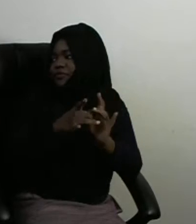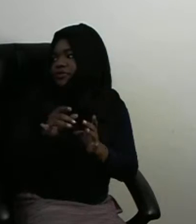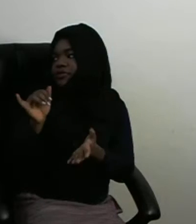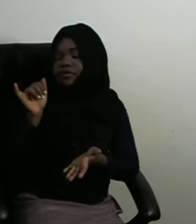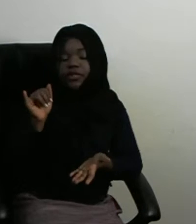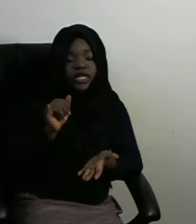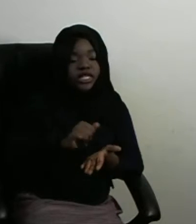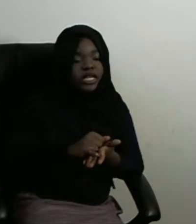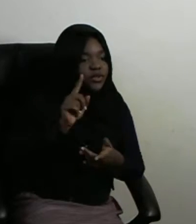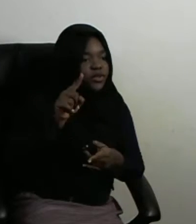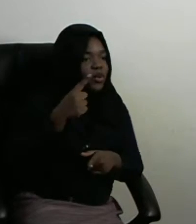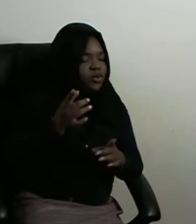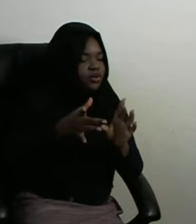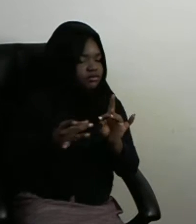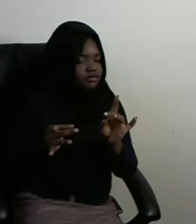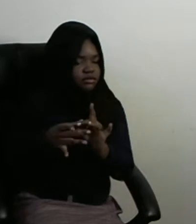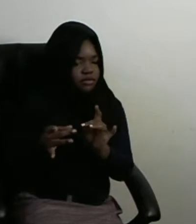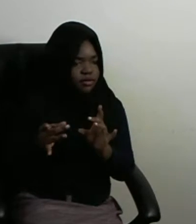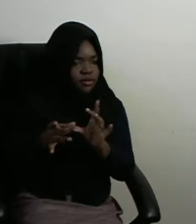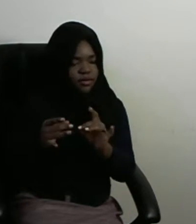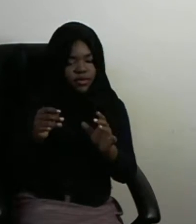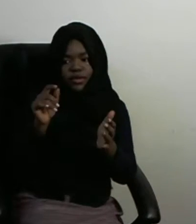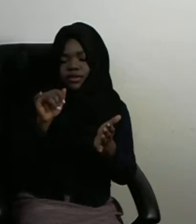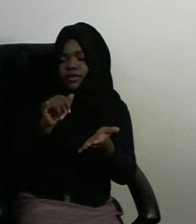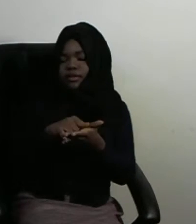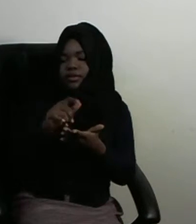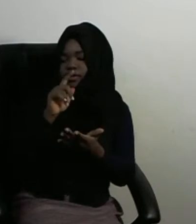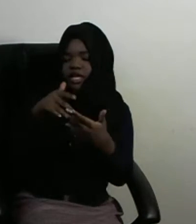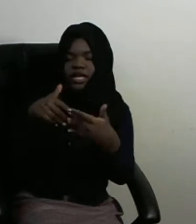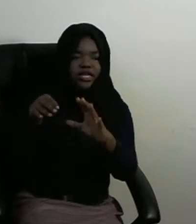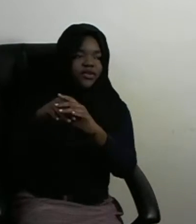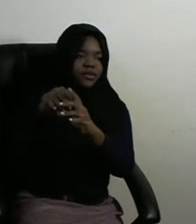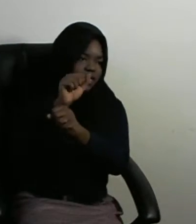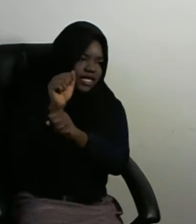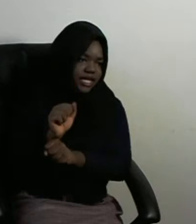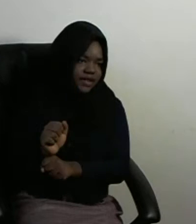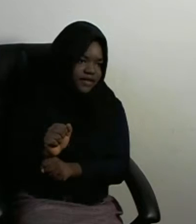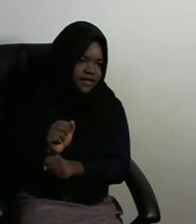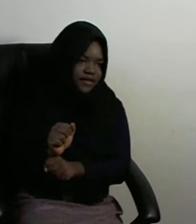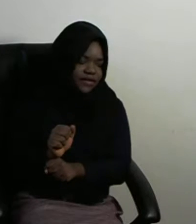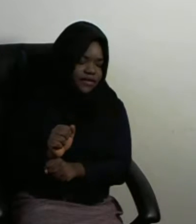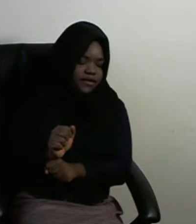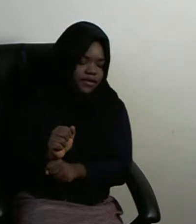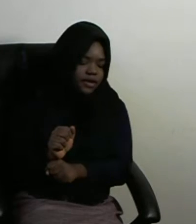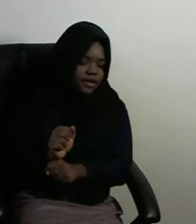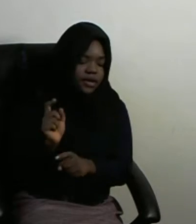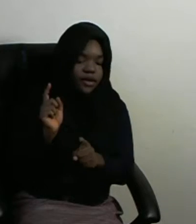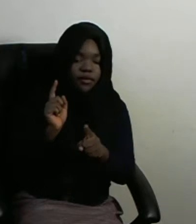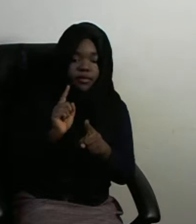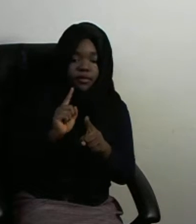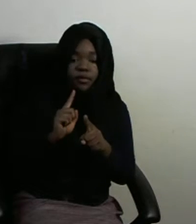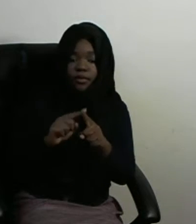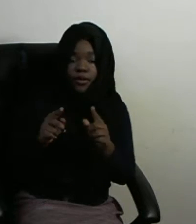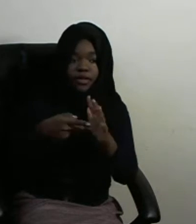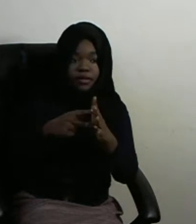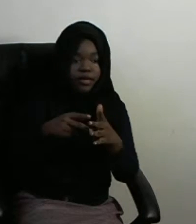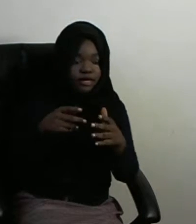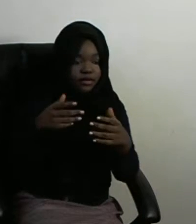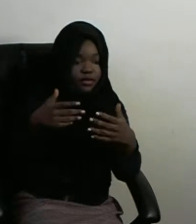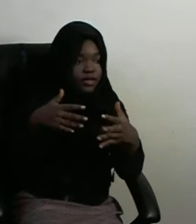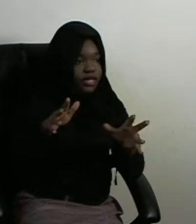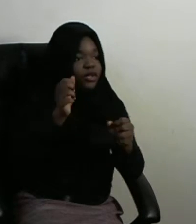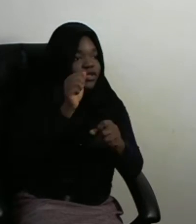that was the only statement of prohibition of enslaving. But to set slaves